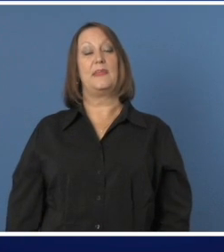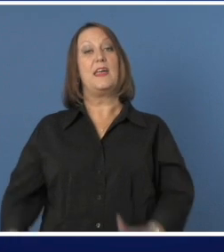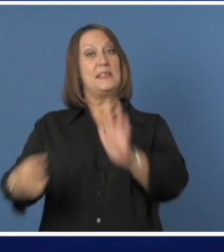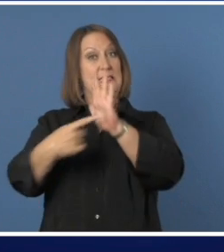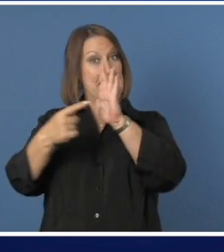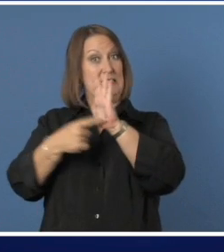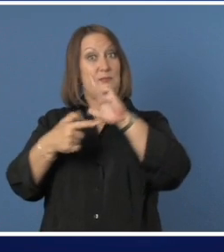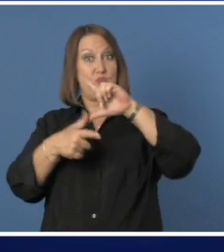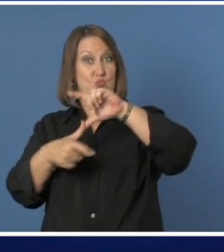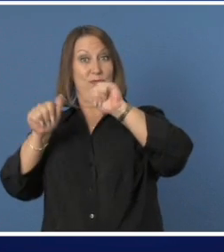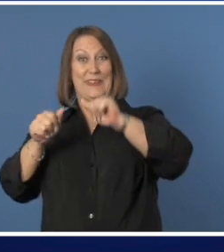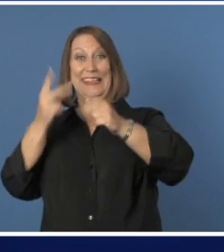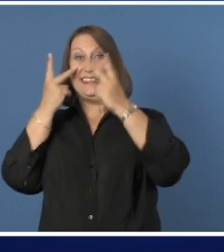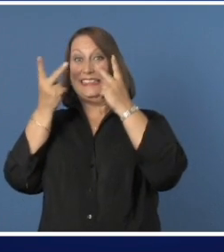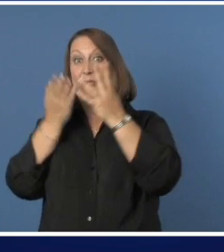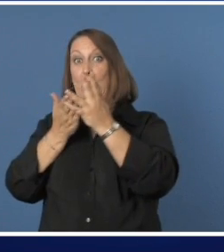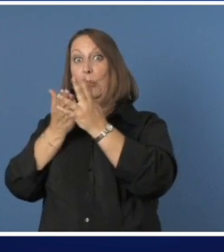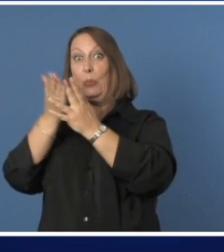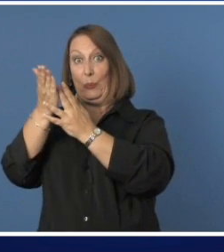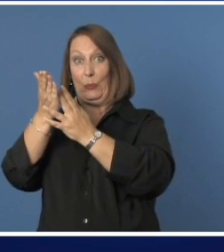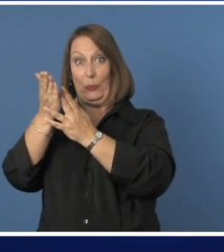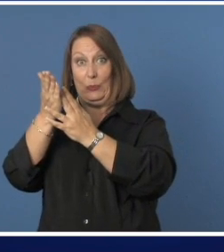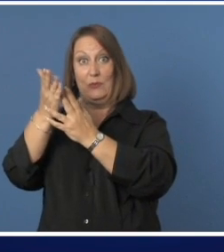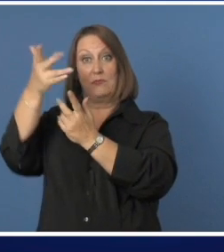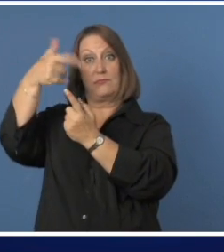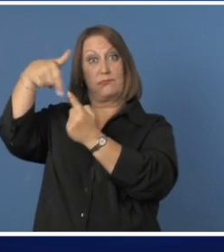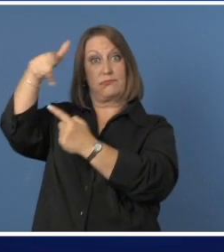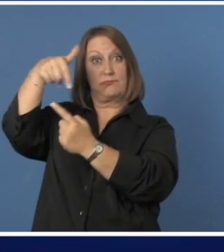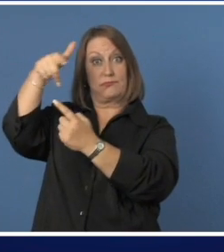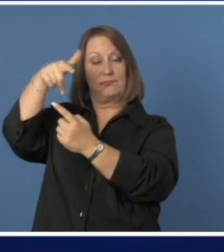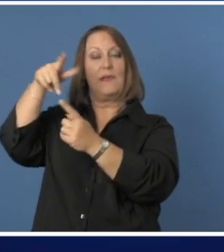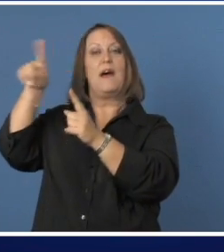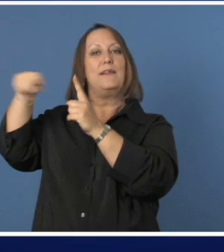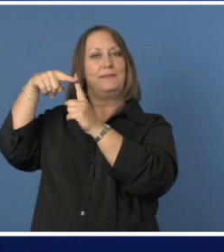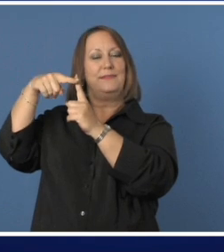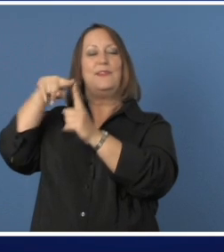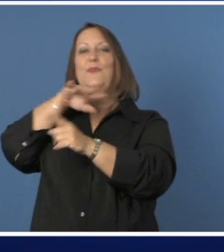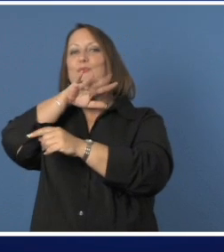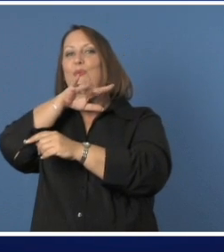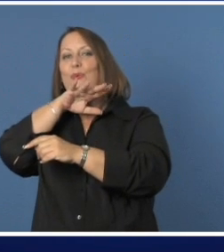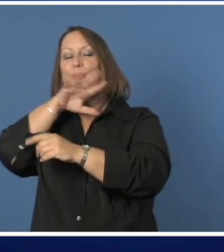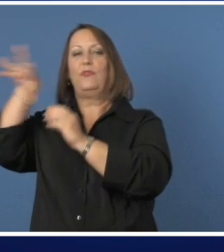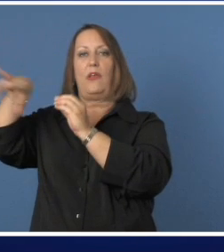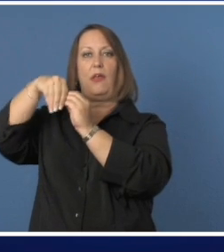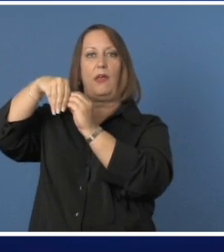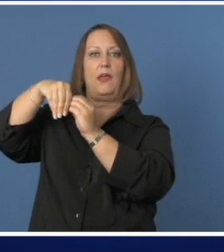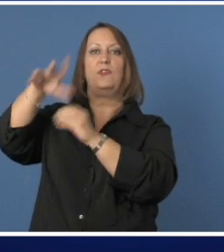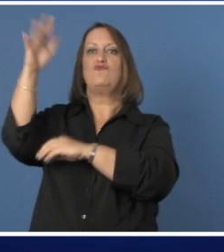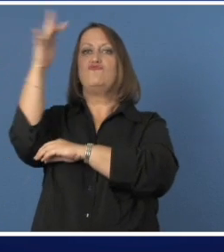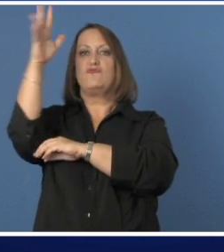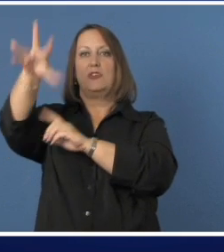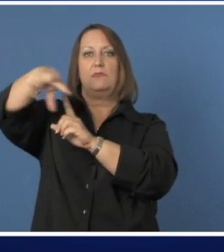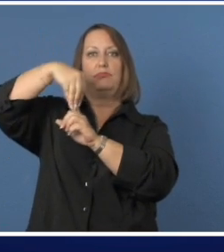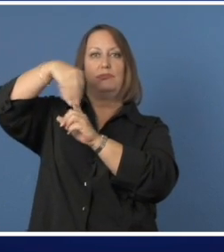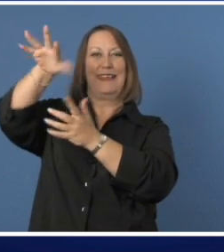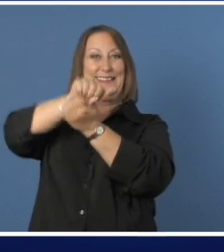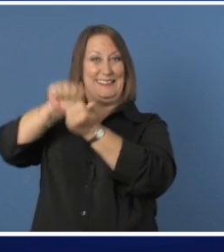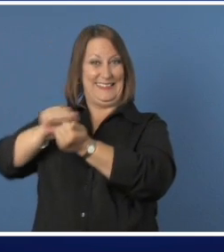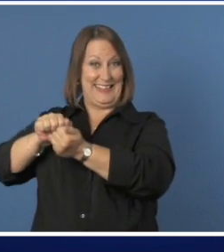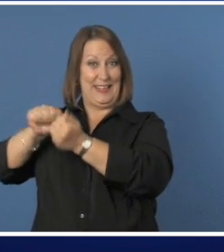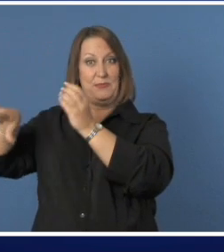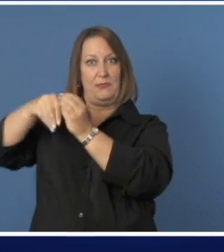they may appear nearly transparent until dust and debris are picked up or a